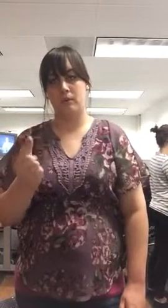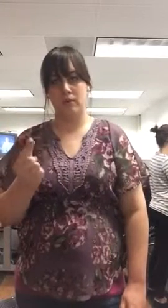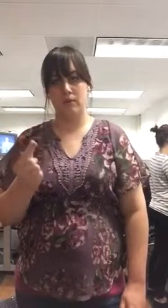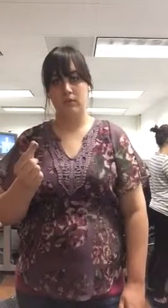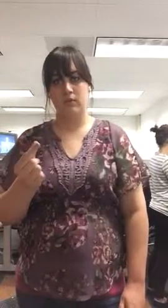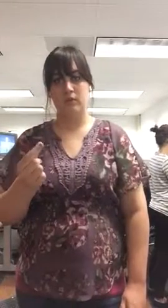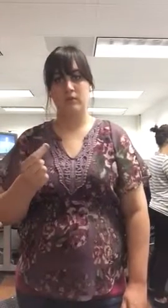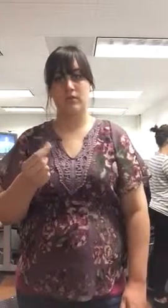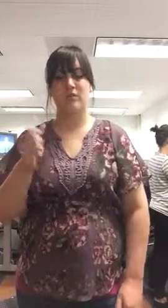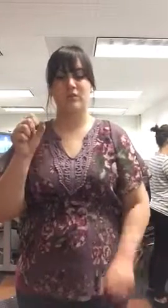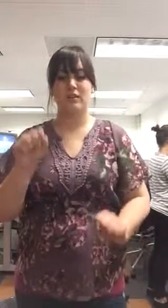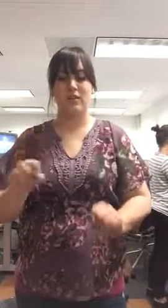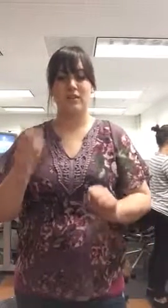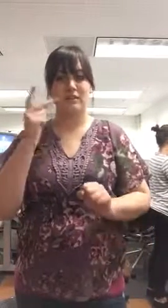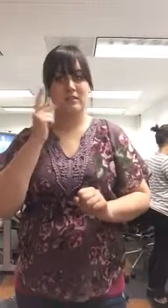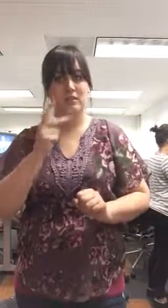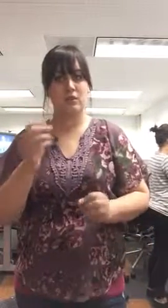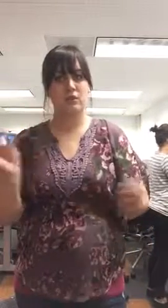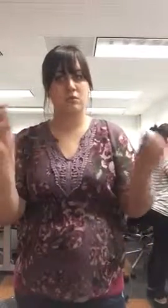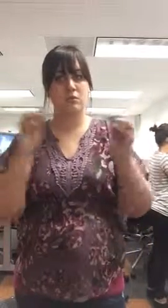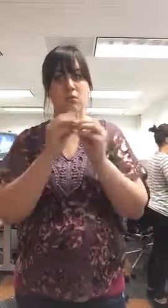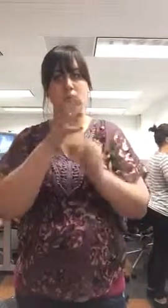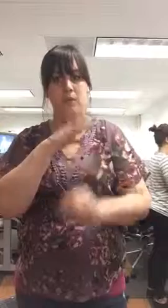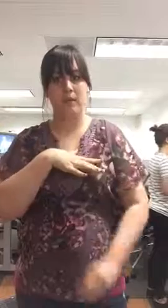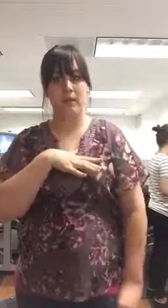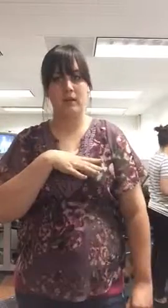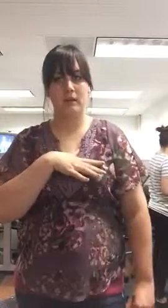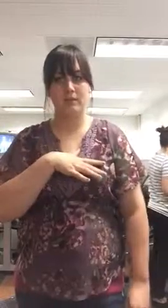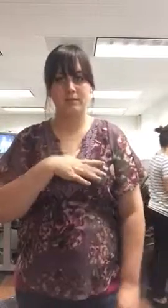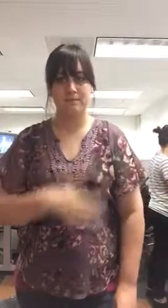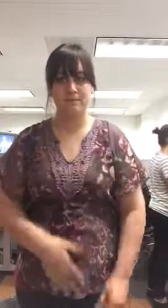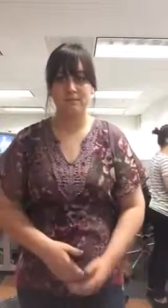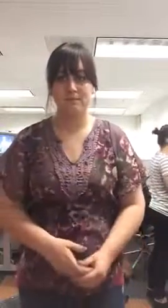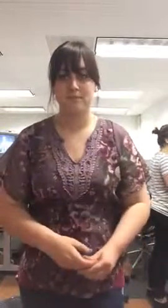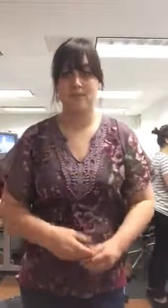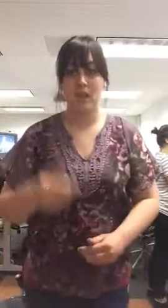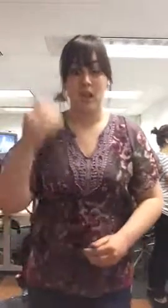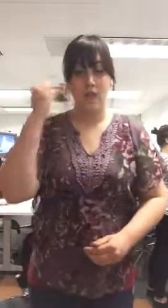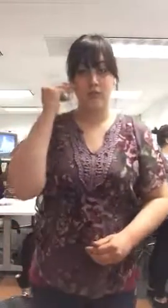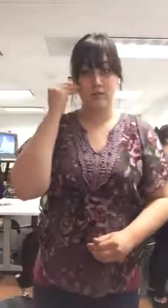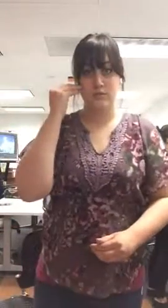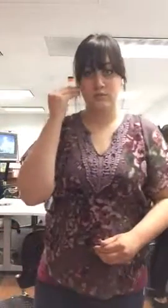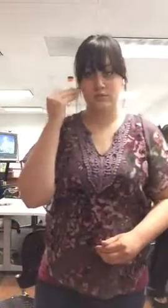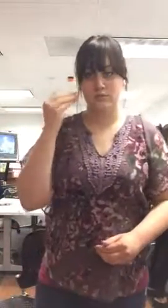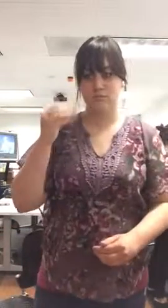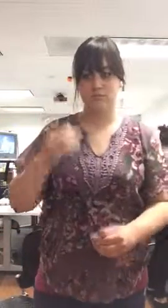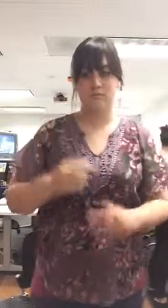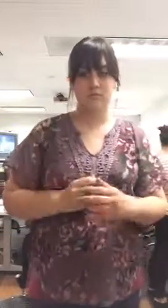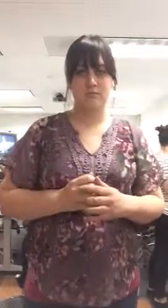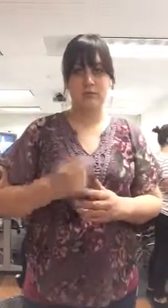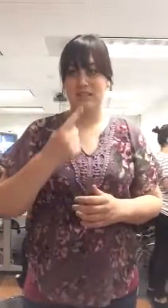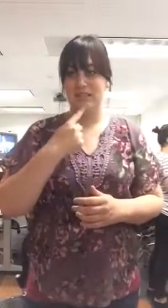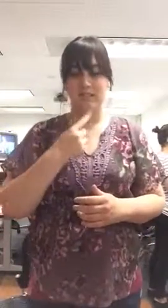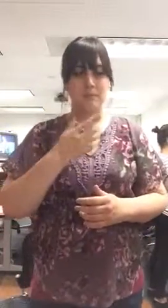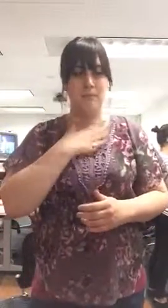you can tell there are more women. Now, I was cognizant of the fact, so I told my wife one time we got off the metro and we were coming up, I said, we were walking along